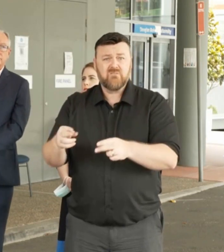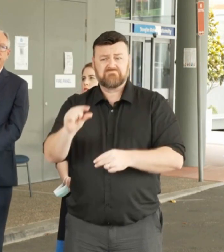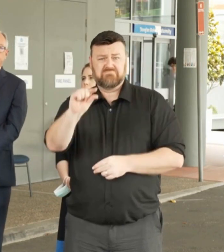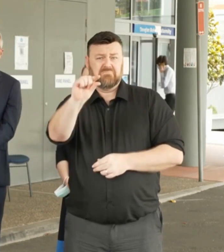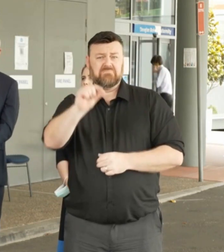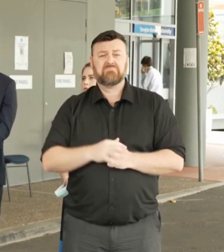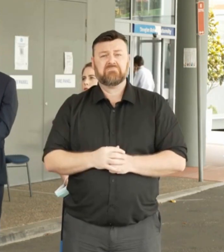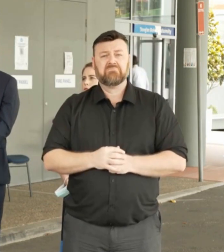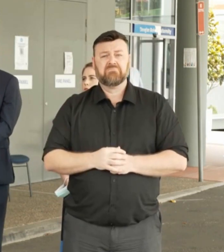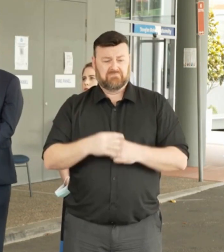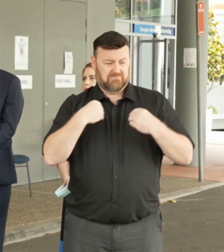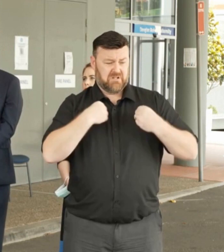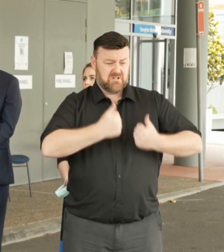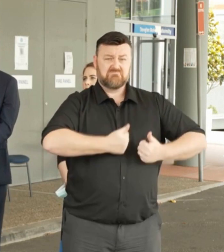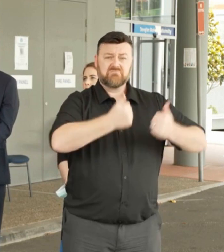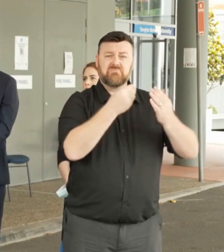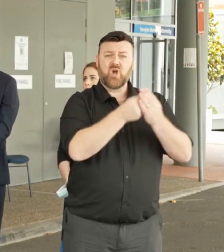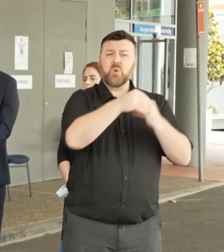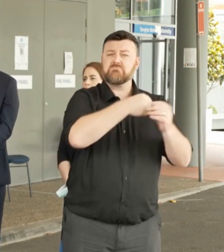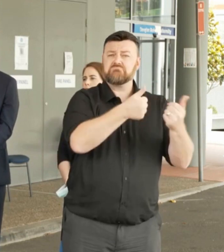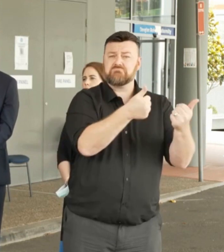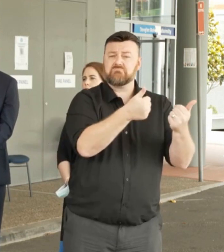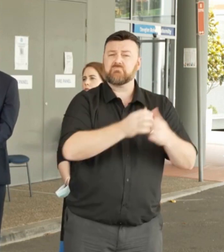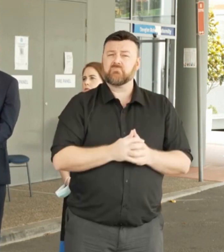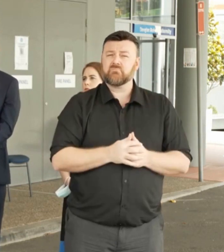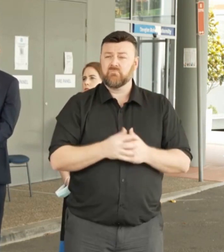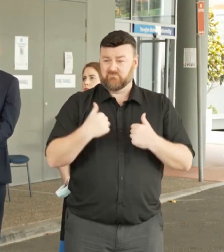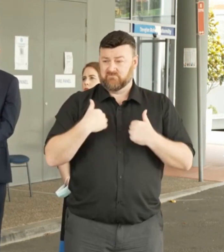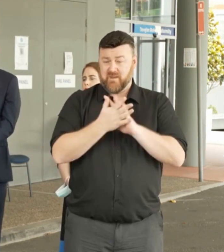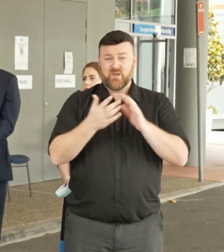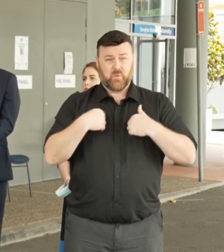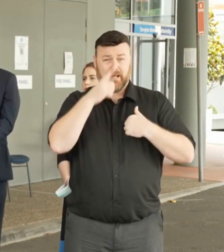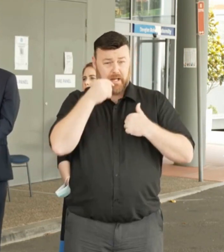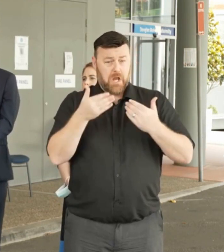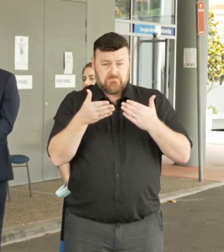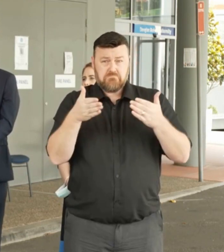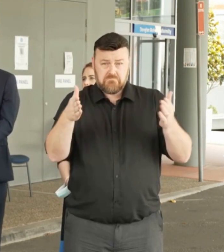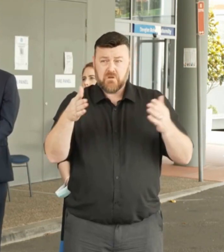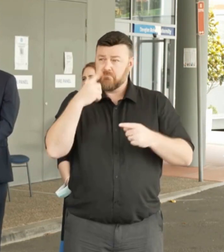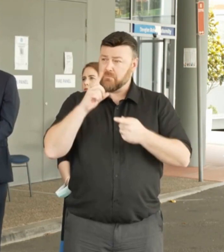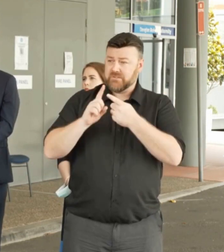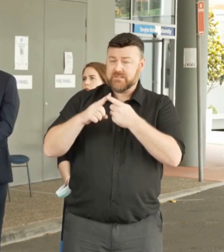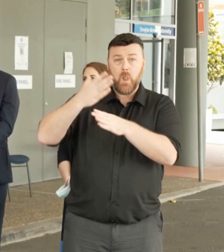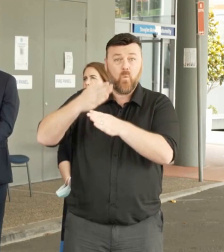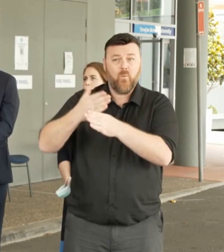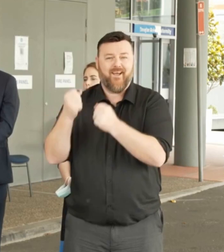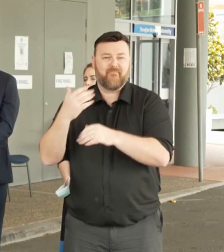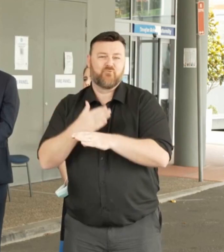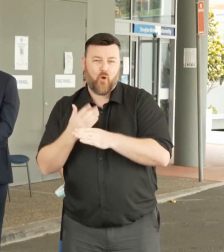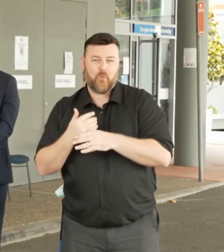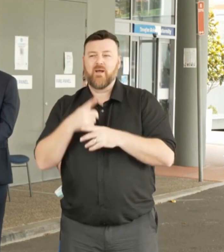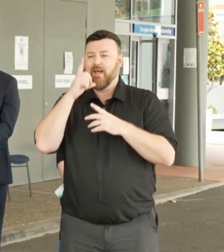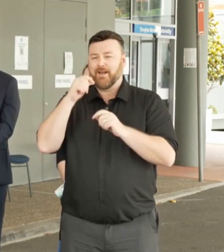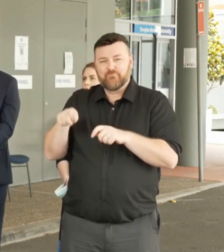strong, and we've been able to open up in a way that keeps people in work and allows them to provide for their families. And we'll continue